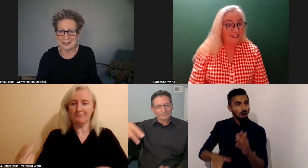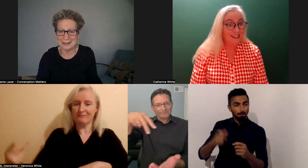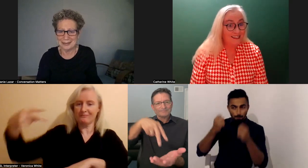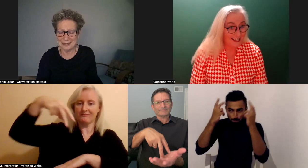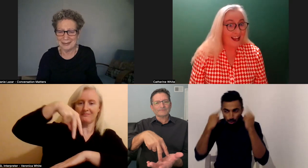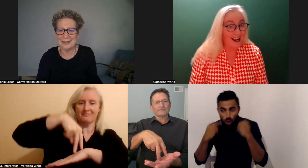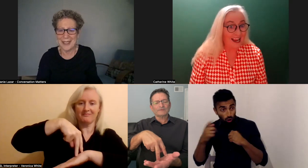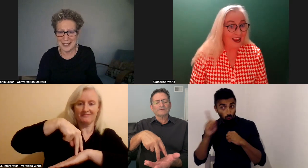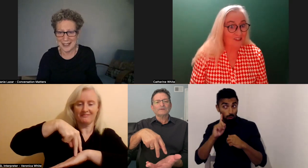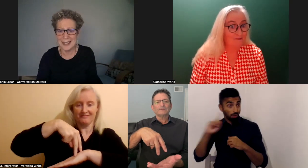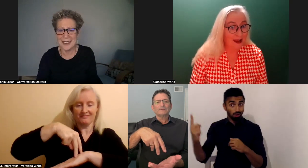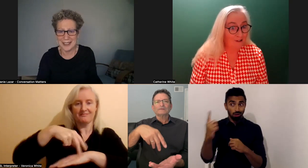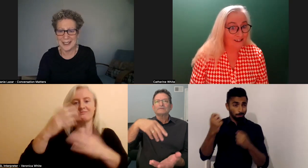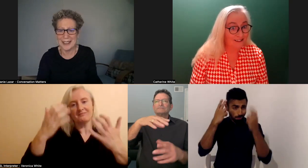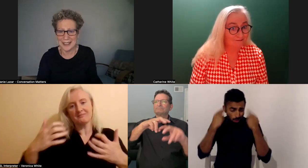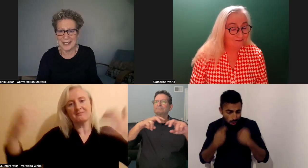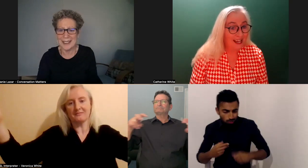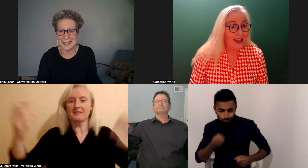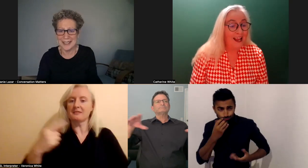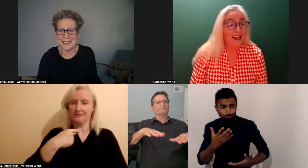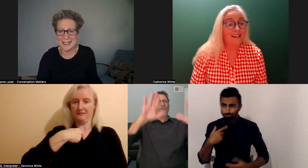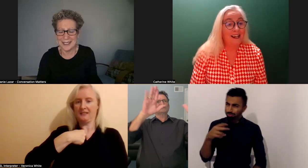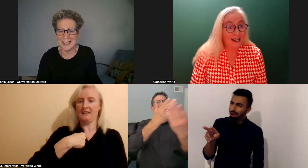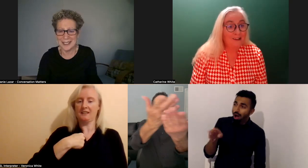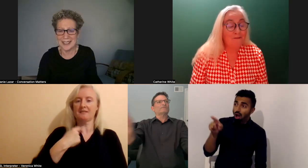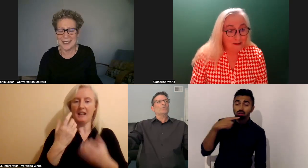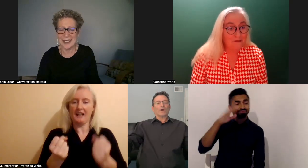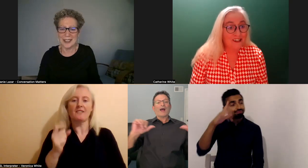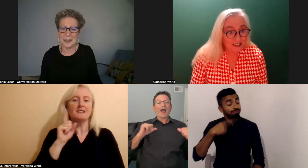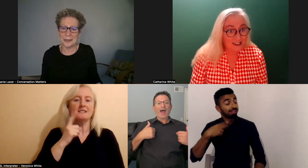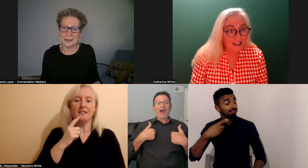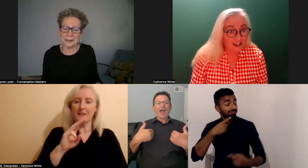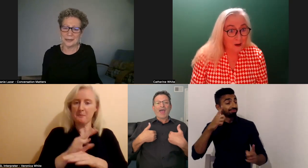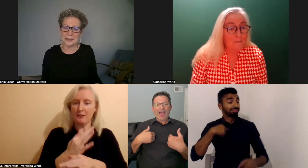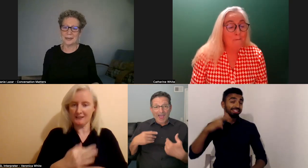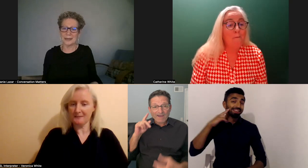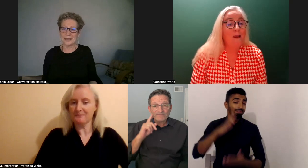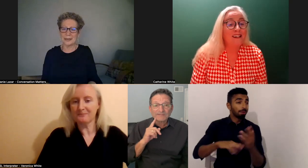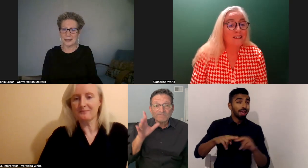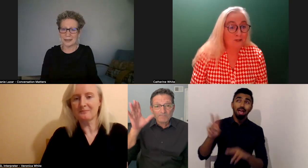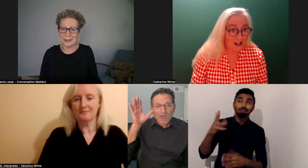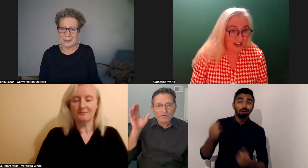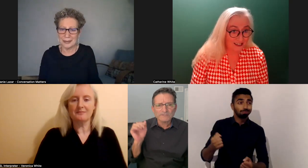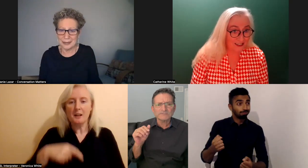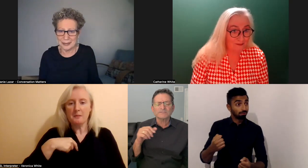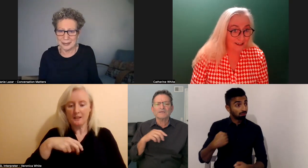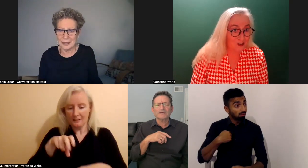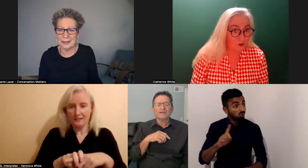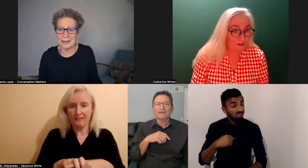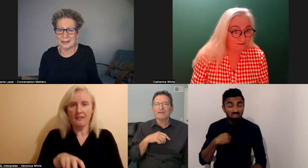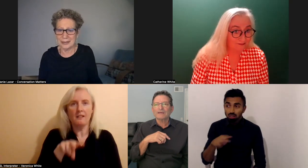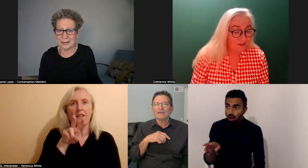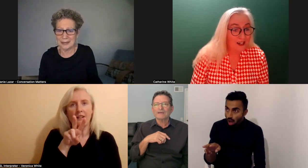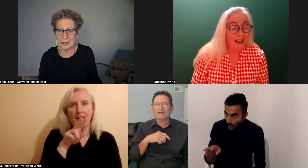world saying, I have deaf parents. And I remember sitting there mesmerized by